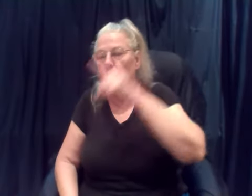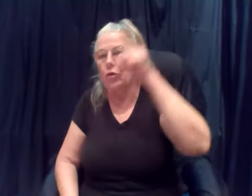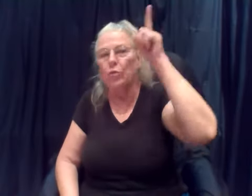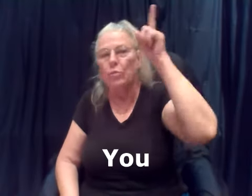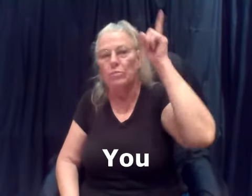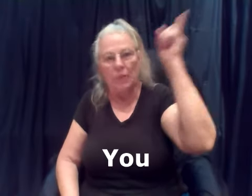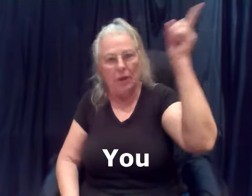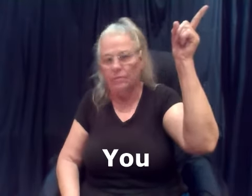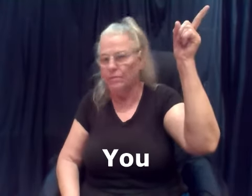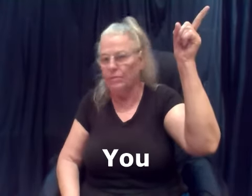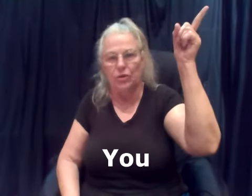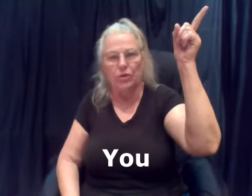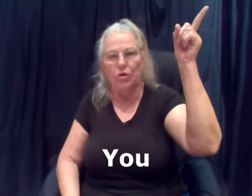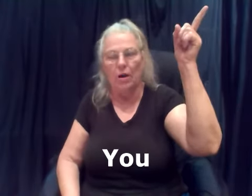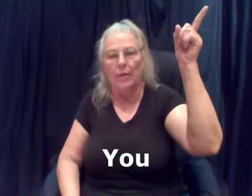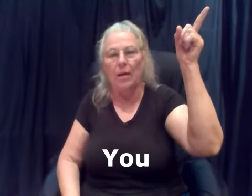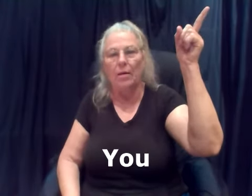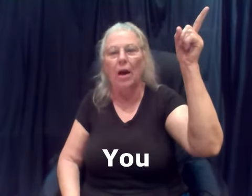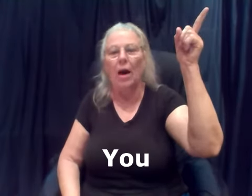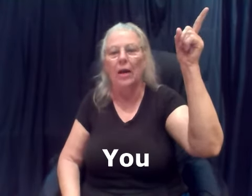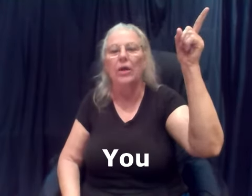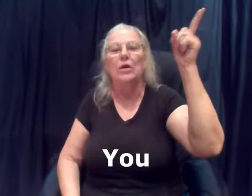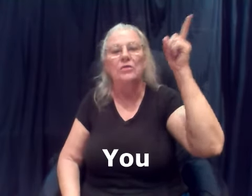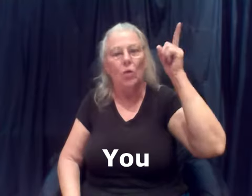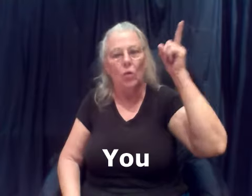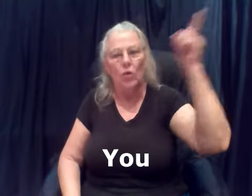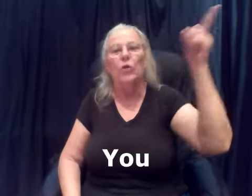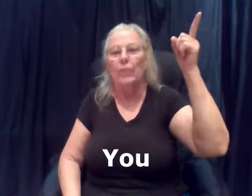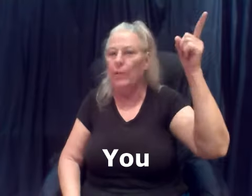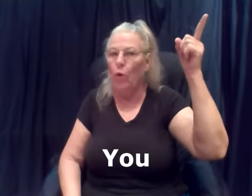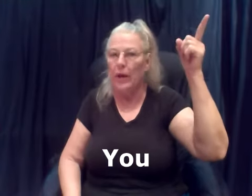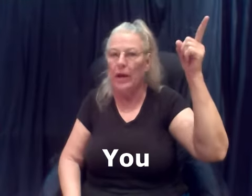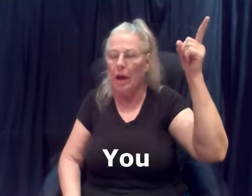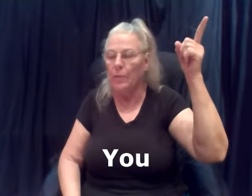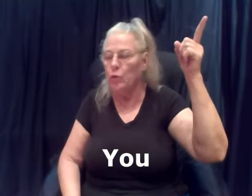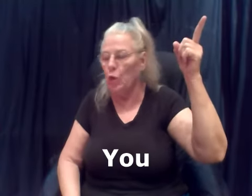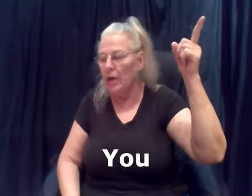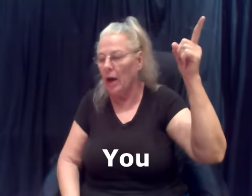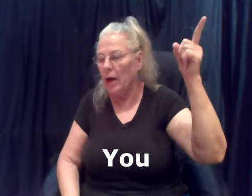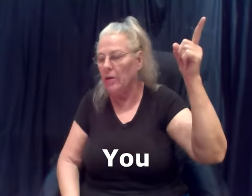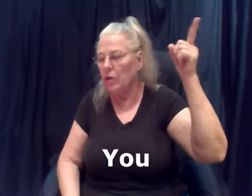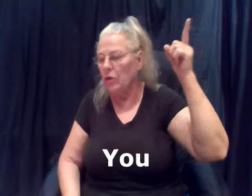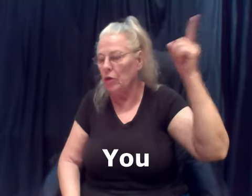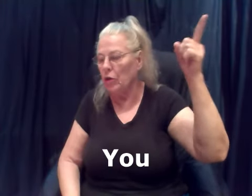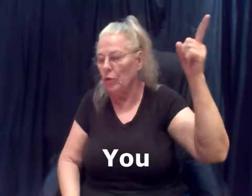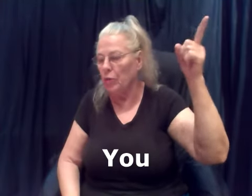You, and just talking about God, so we're going to be pointing up toward God. You.